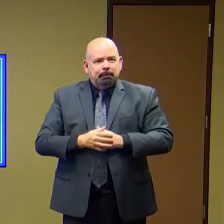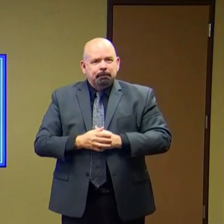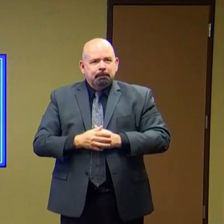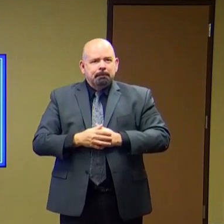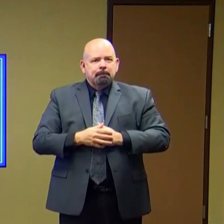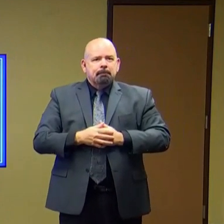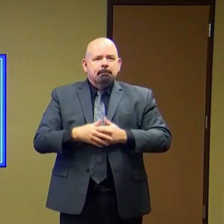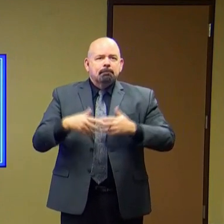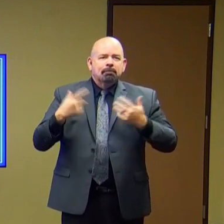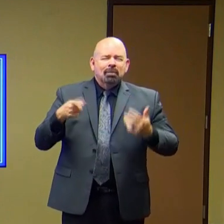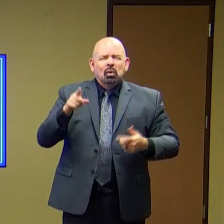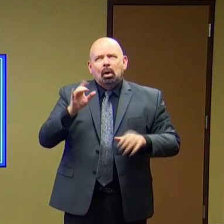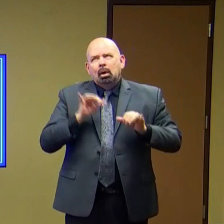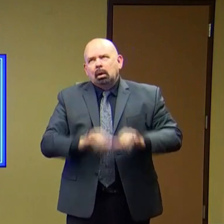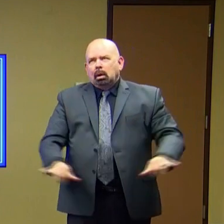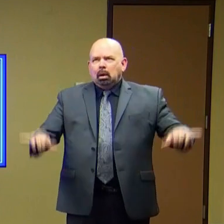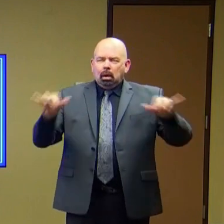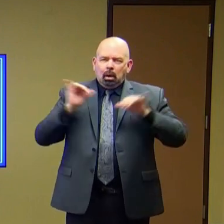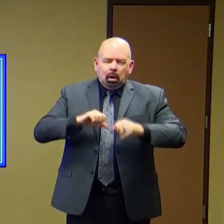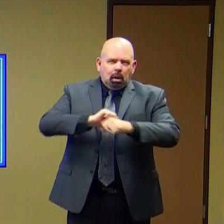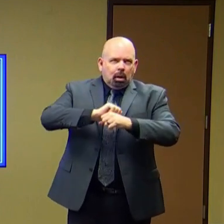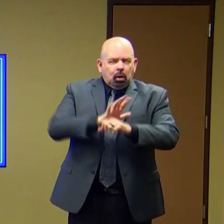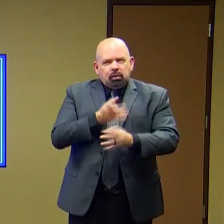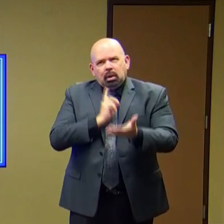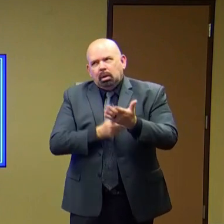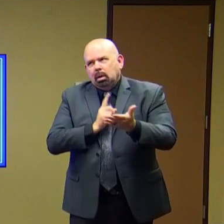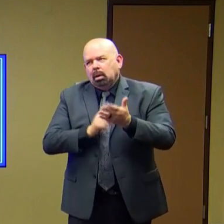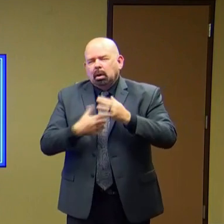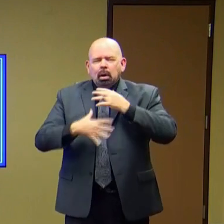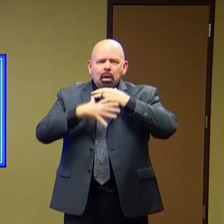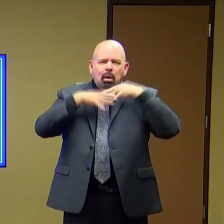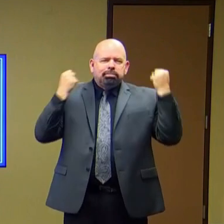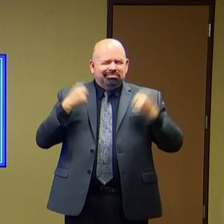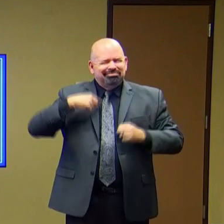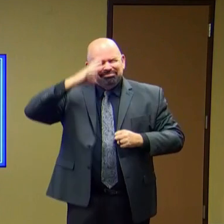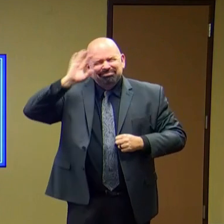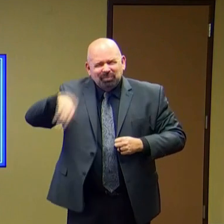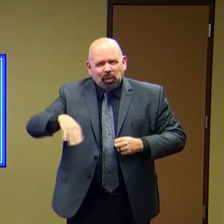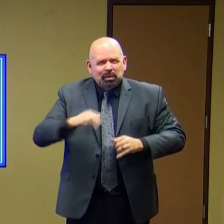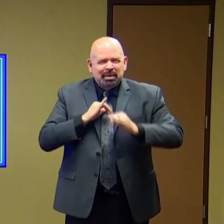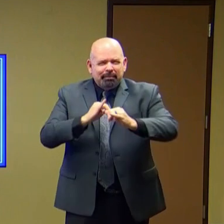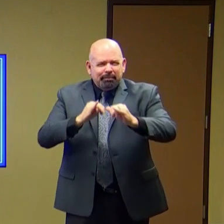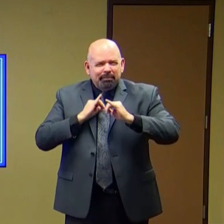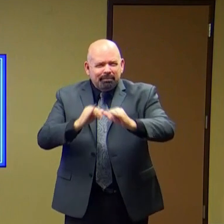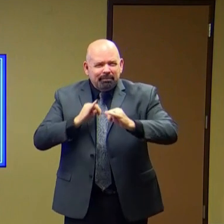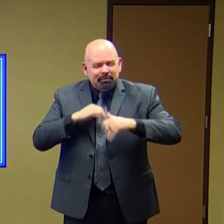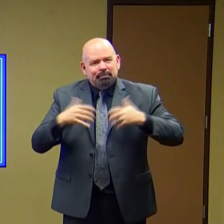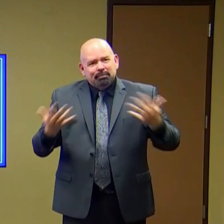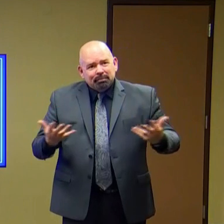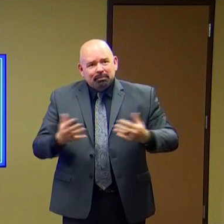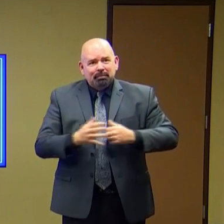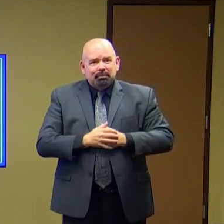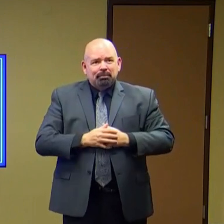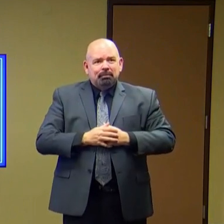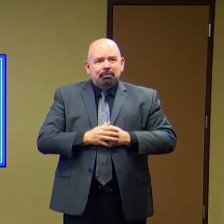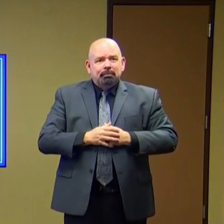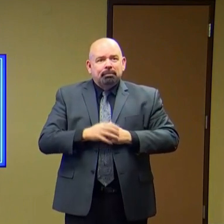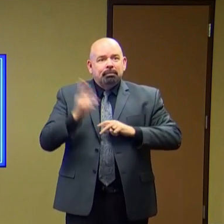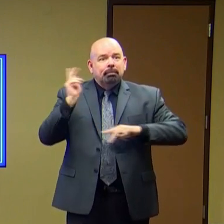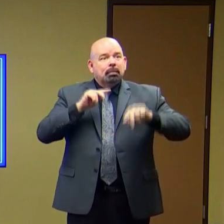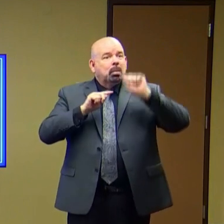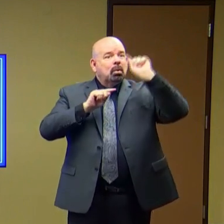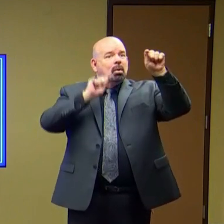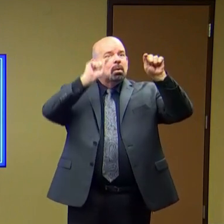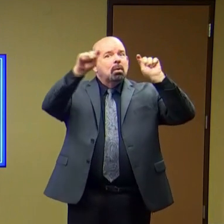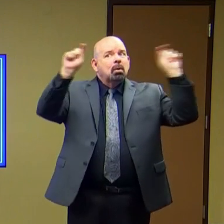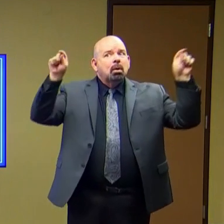fatigue, and you're hearing mixed messages about things getting better. They may be getting